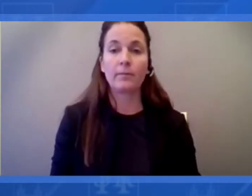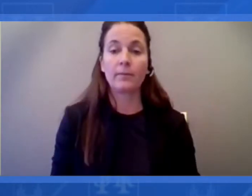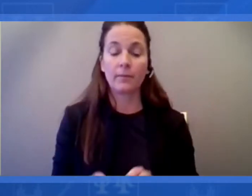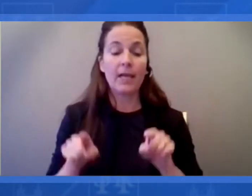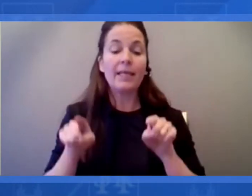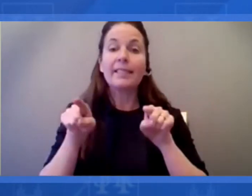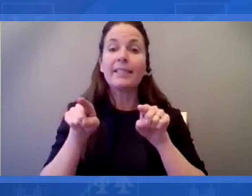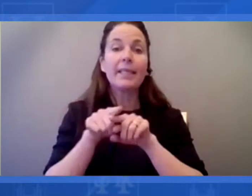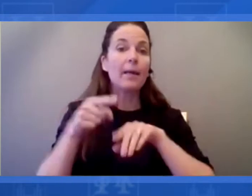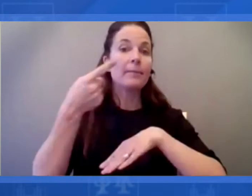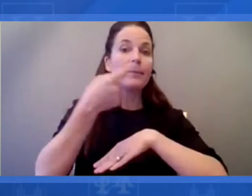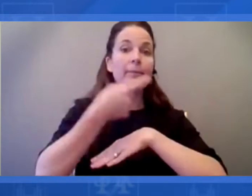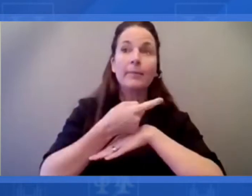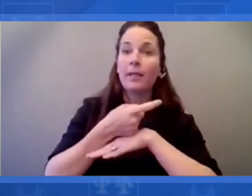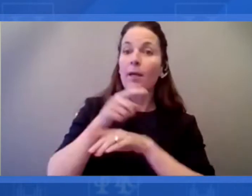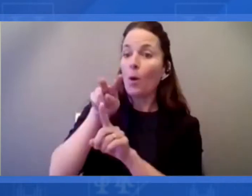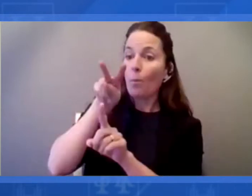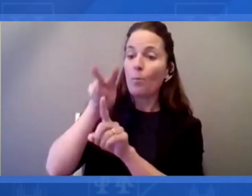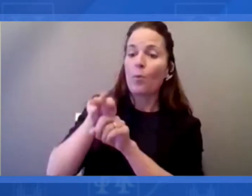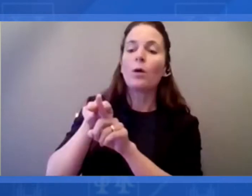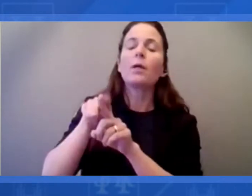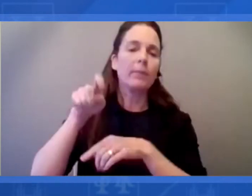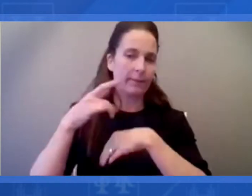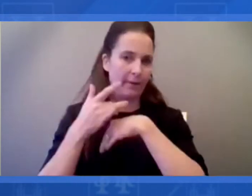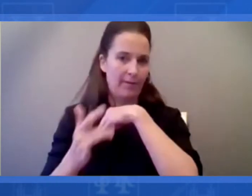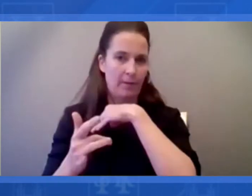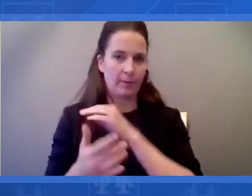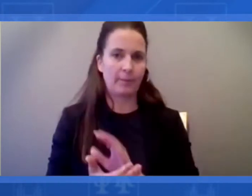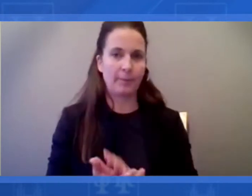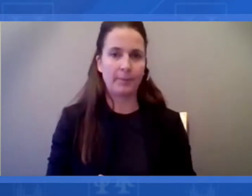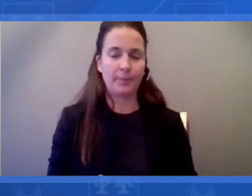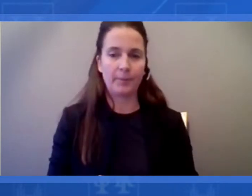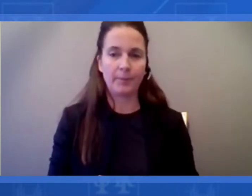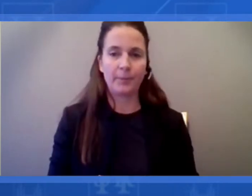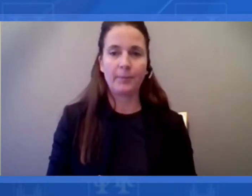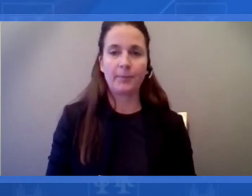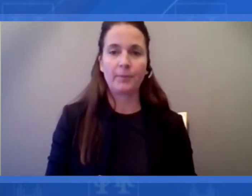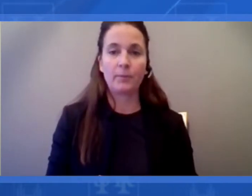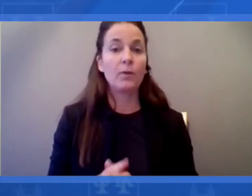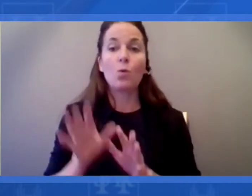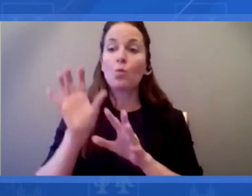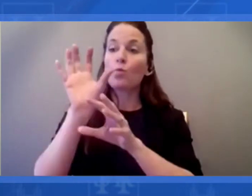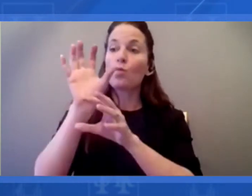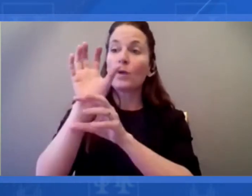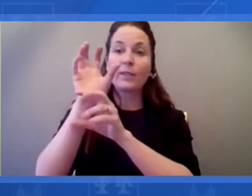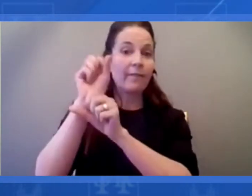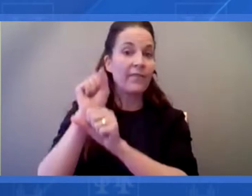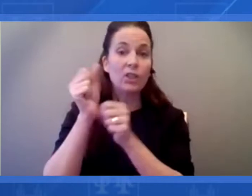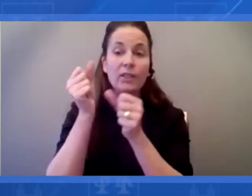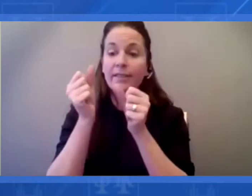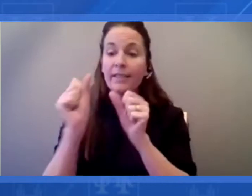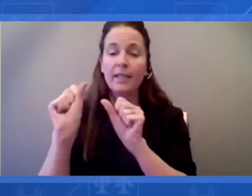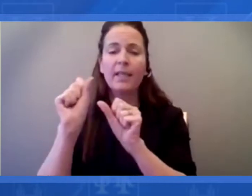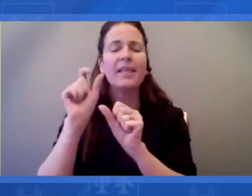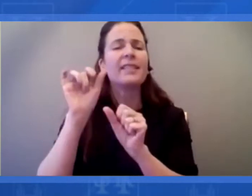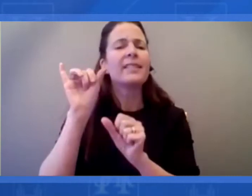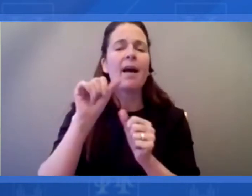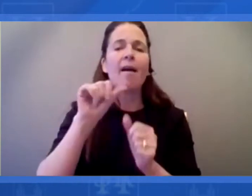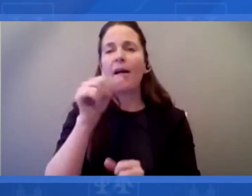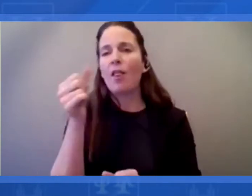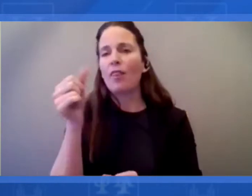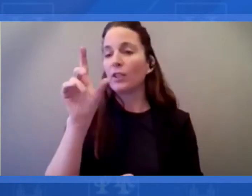to the extent available. There must be accessible methods for reservations as well, such as the DARTS website,